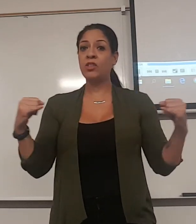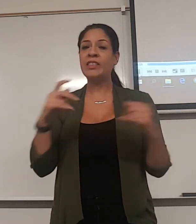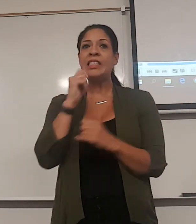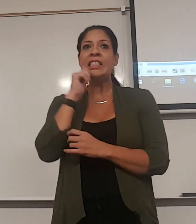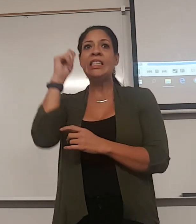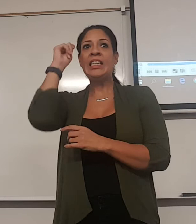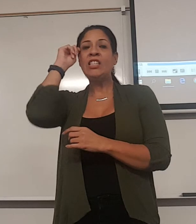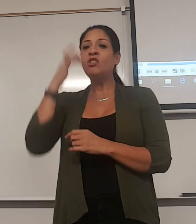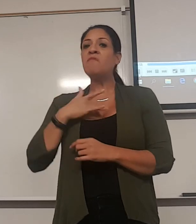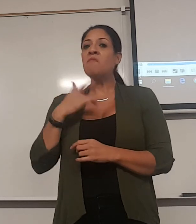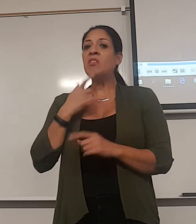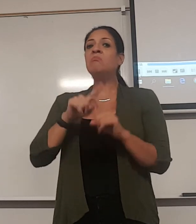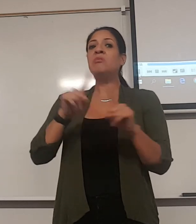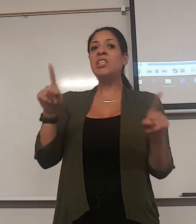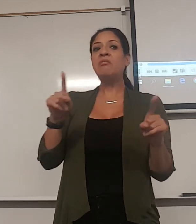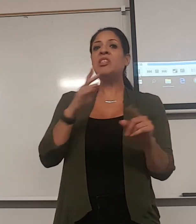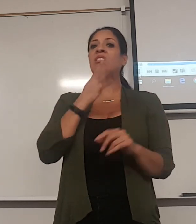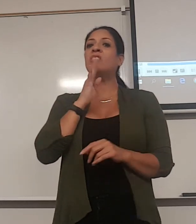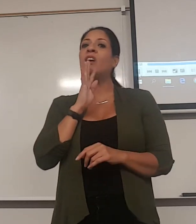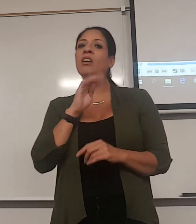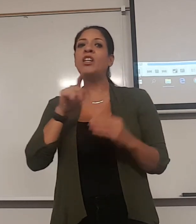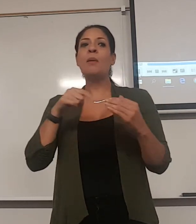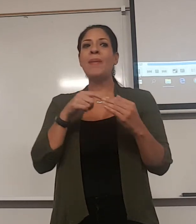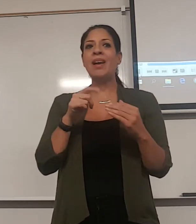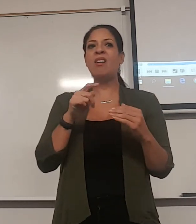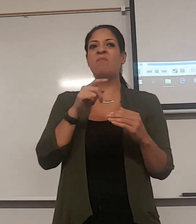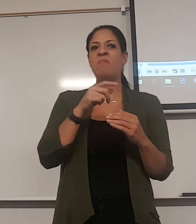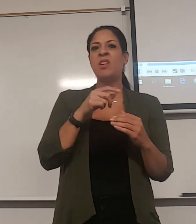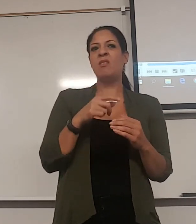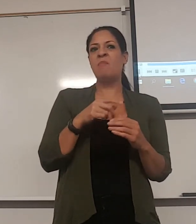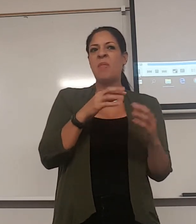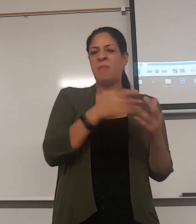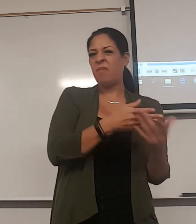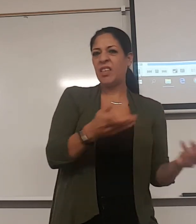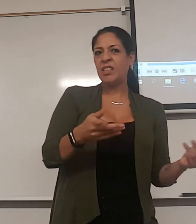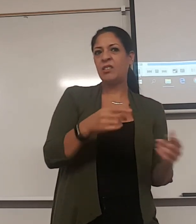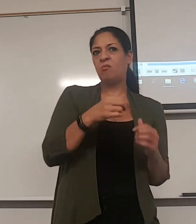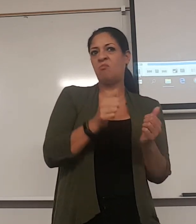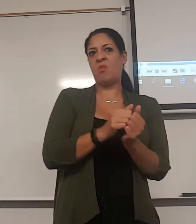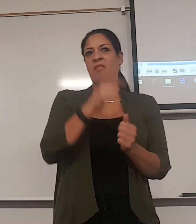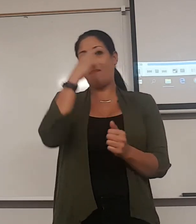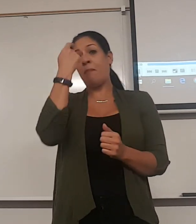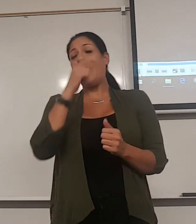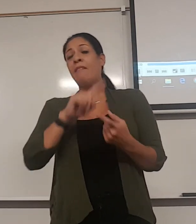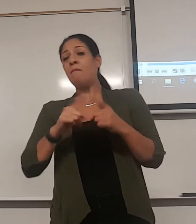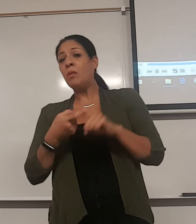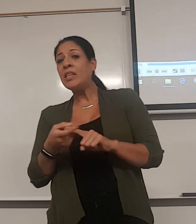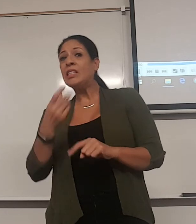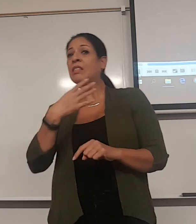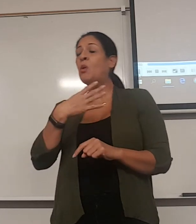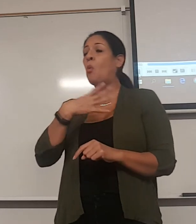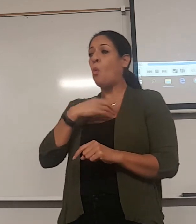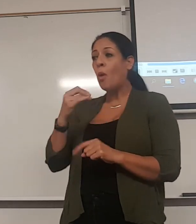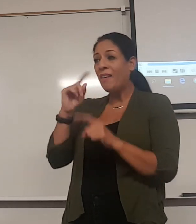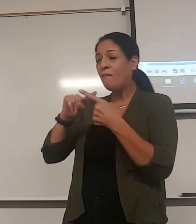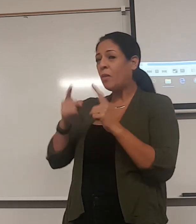talking about topics like this with their Black friends than they do with their white friends. Why? Because these kinds of